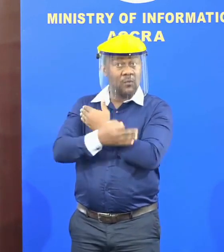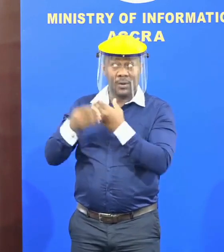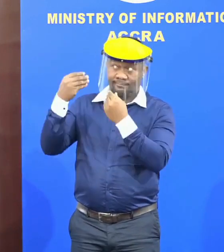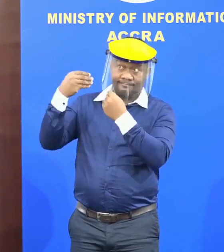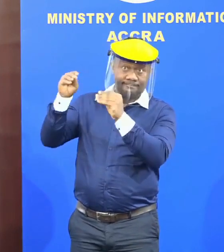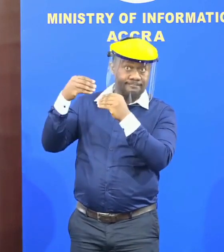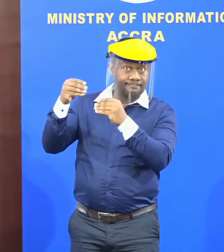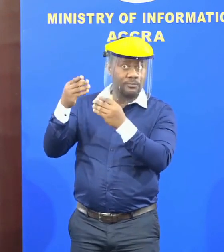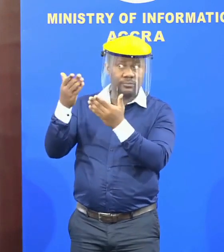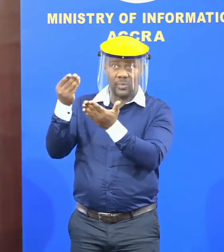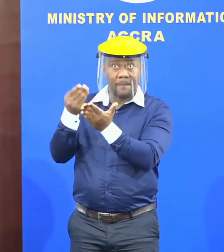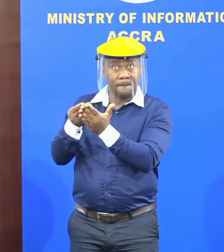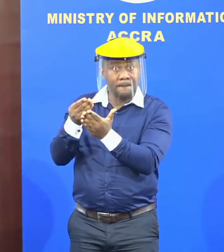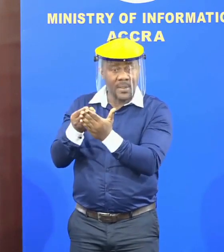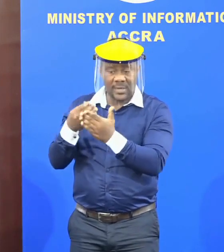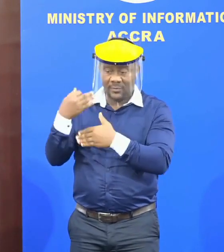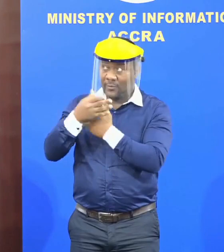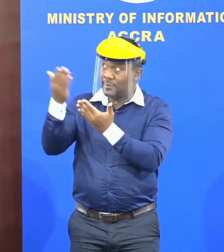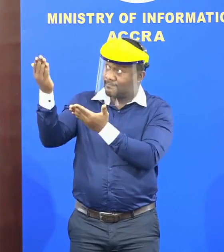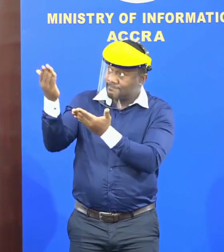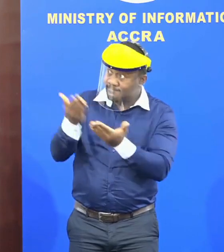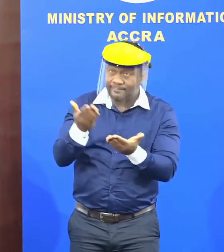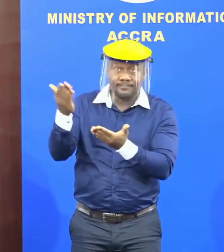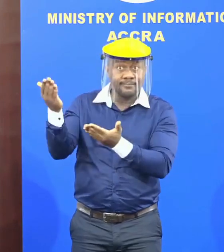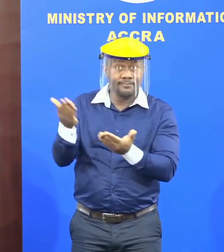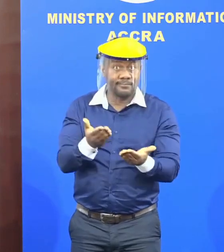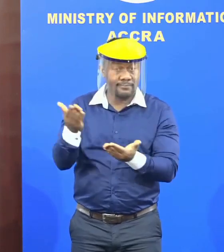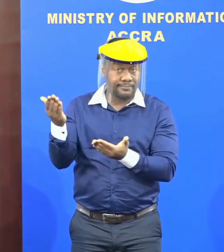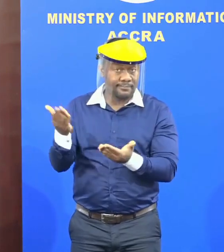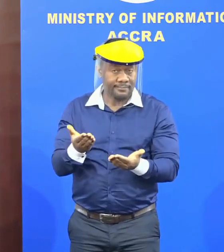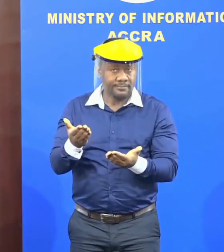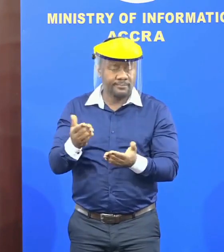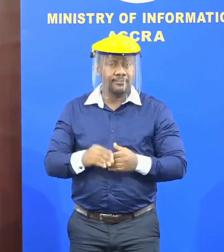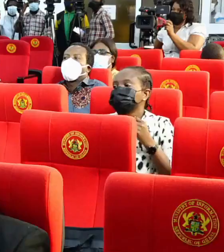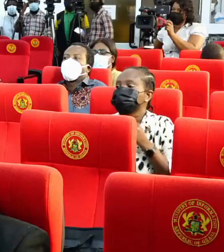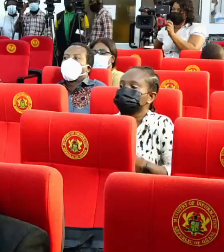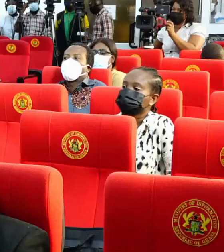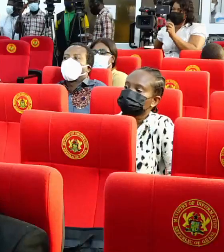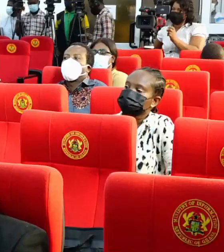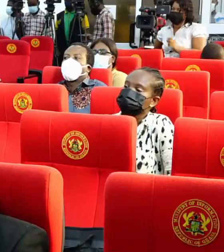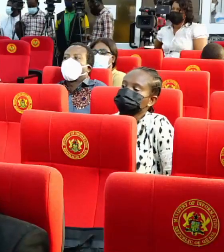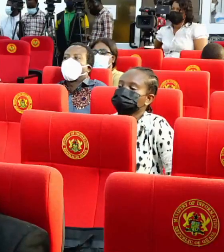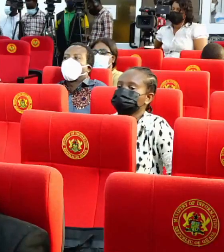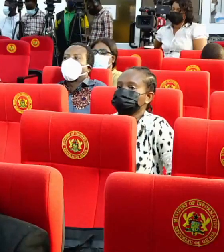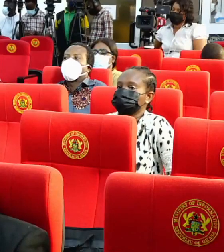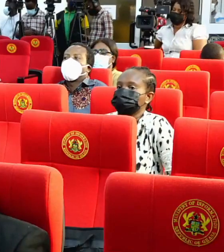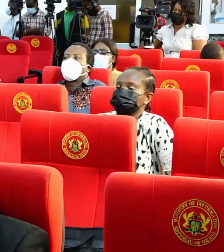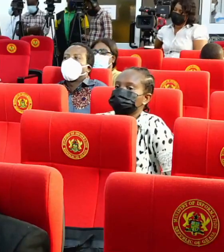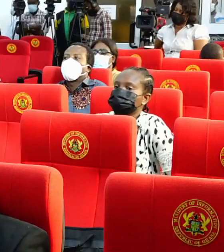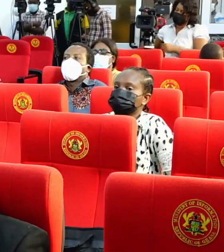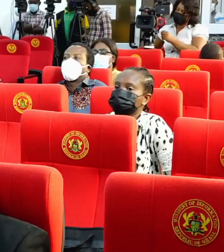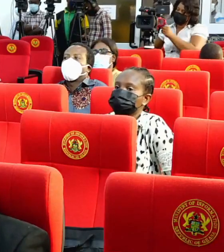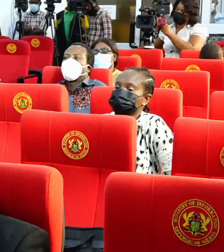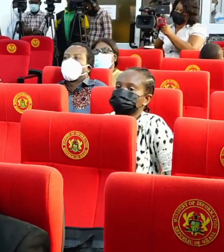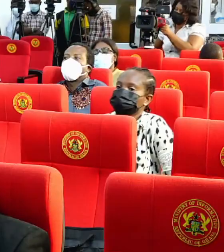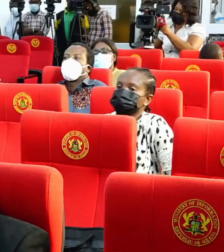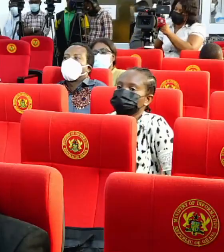impact on the Ghanaian public. And the concern all of us as Ghanaians have expressed is the fact